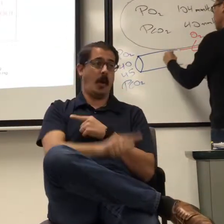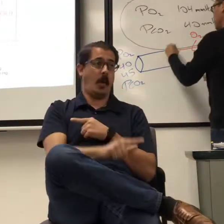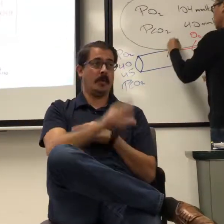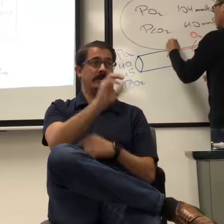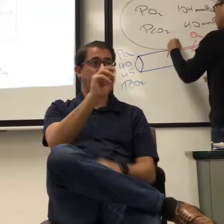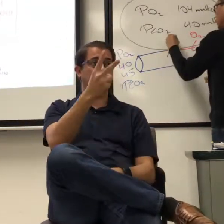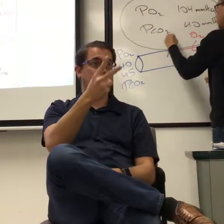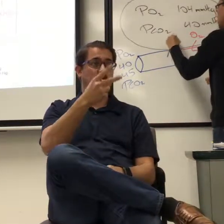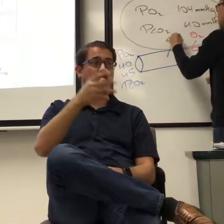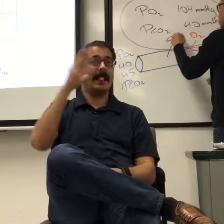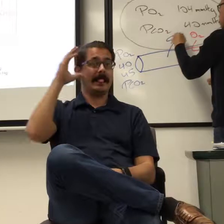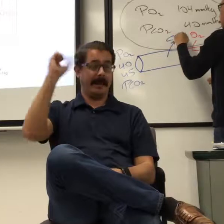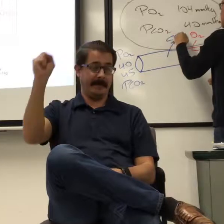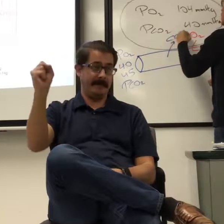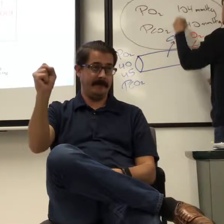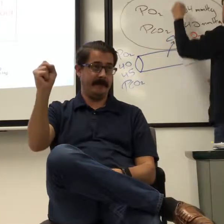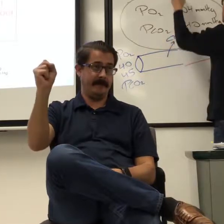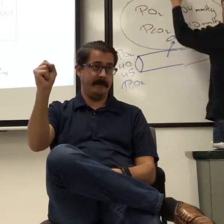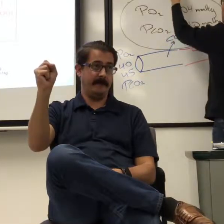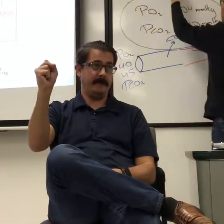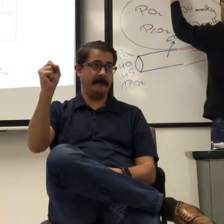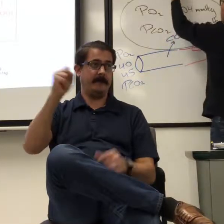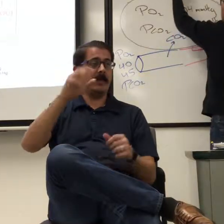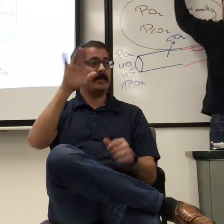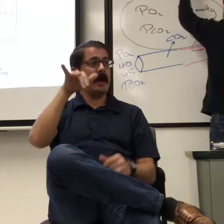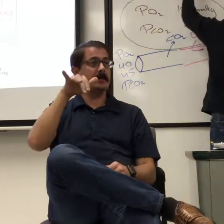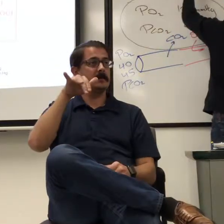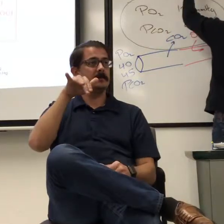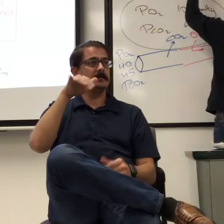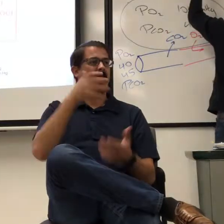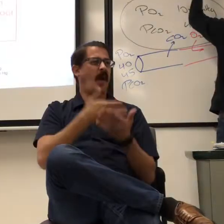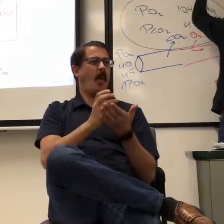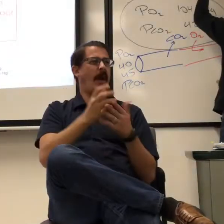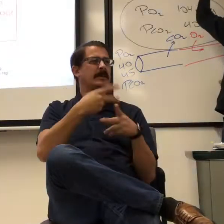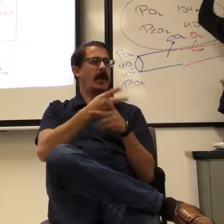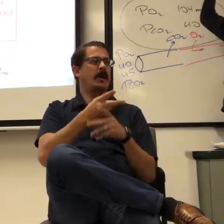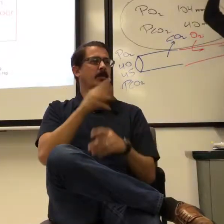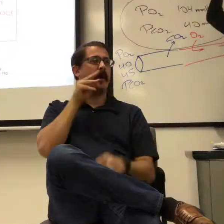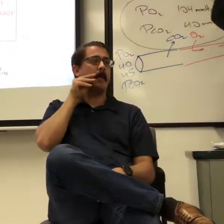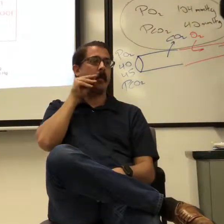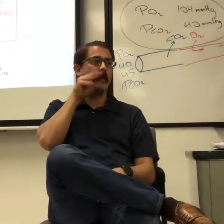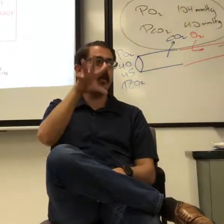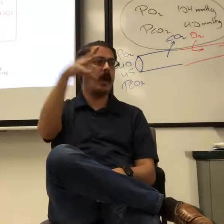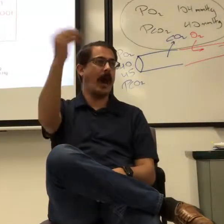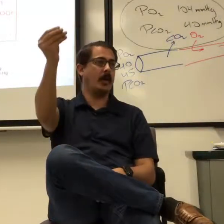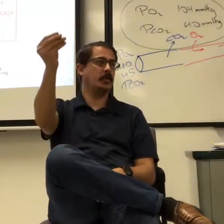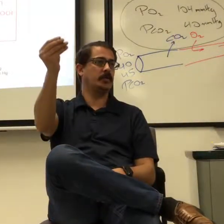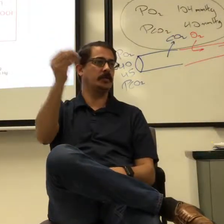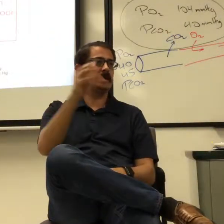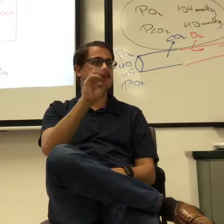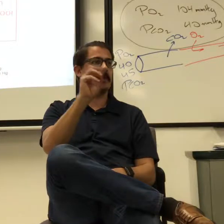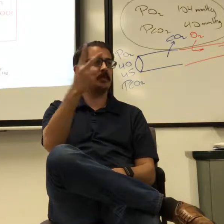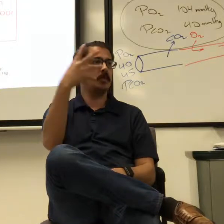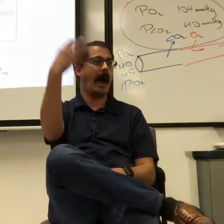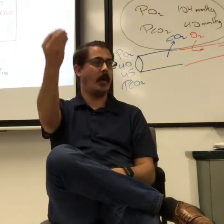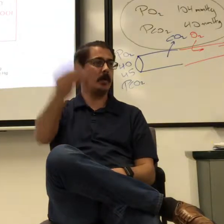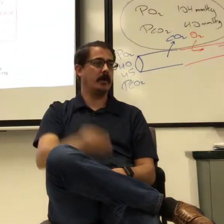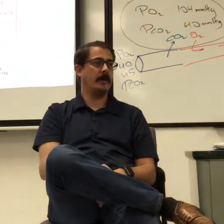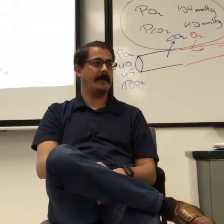CO2 leaves, and that's kind of like a waste product that you breathe off. Breathe off the CO2. We call